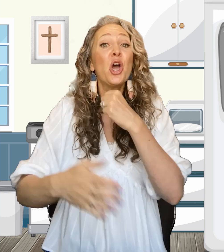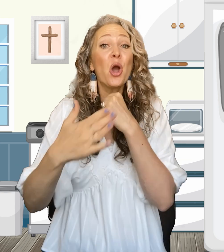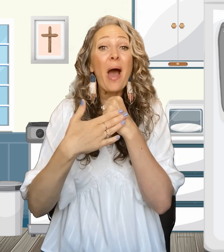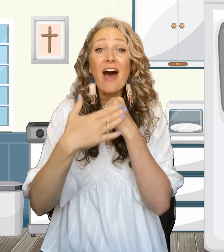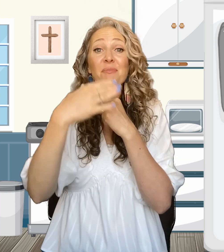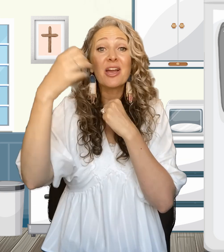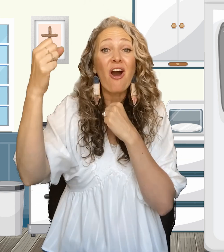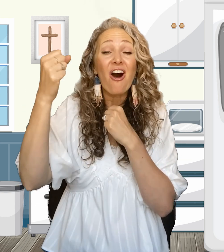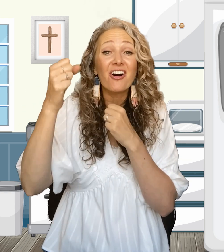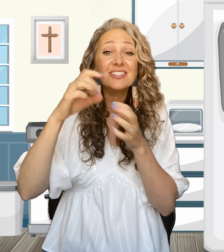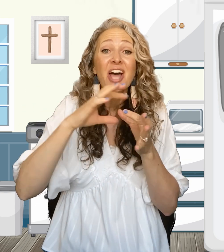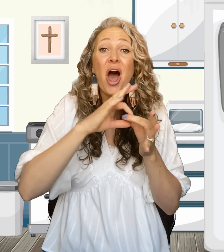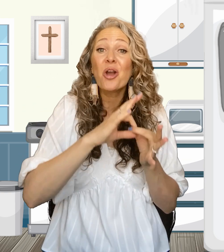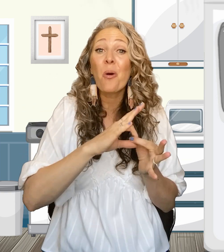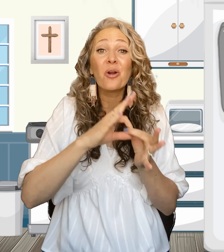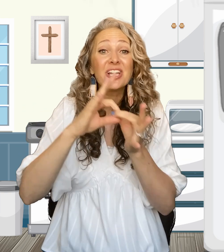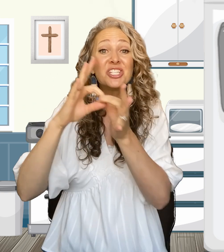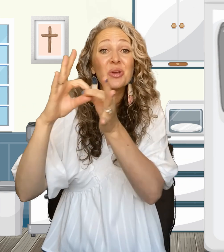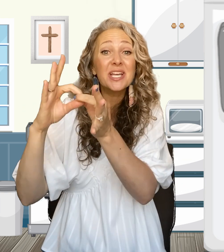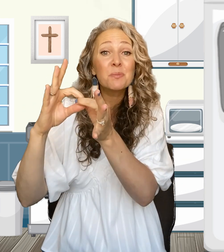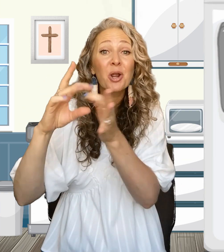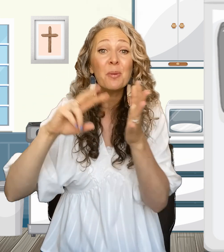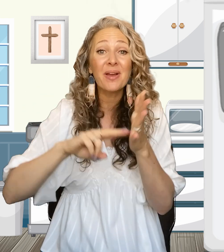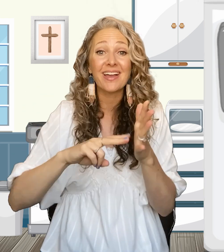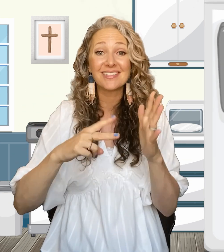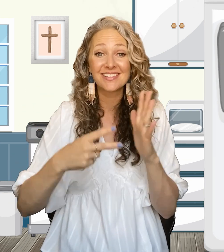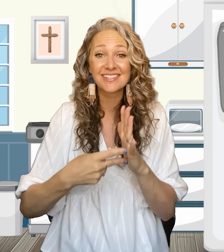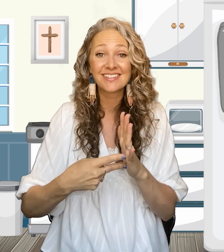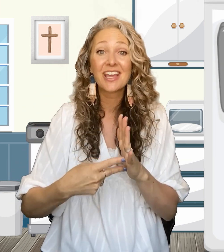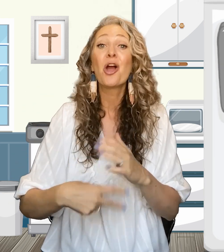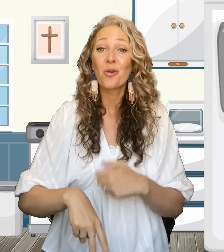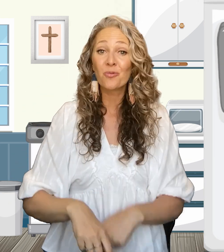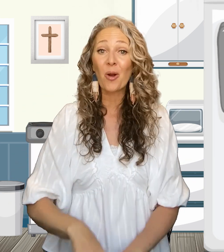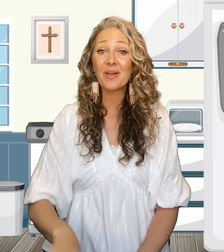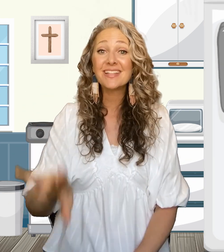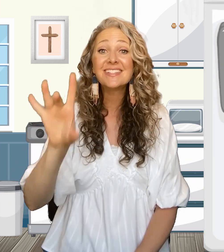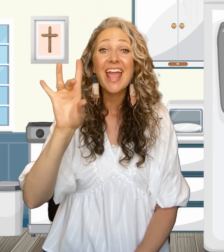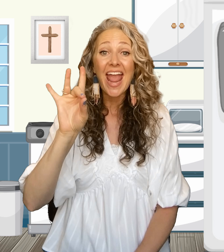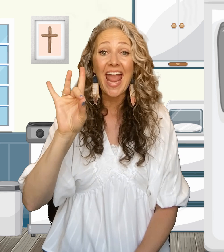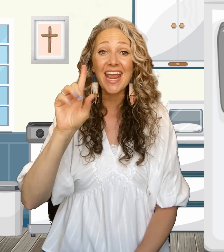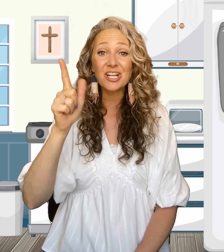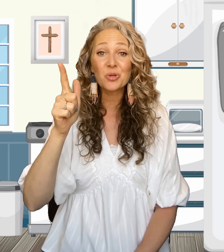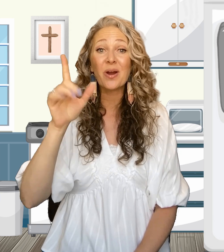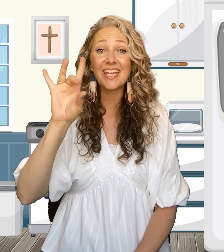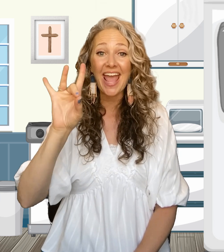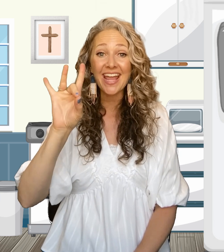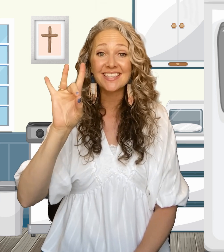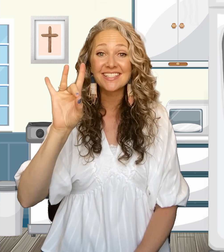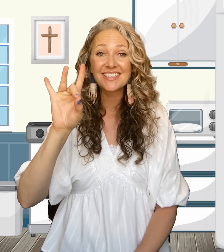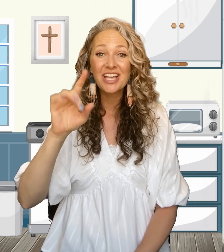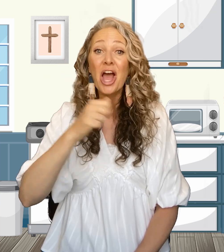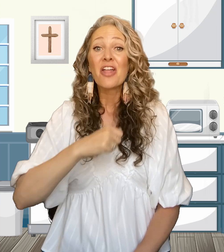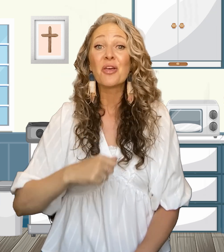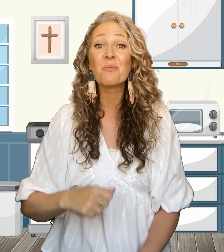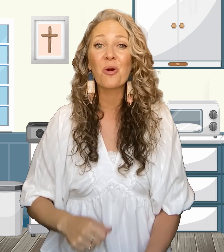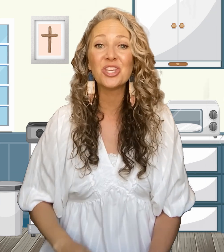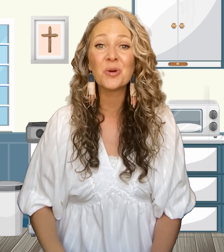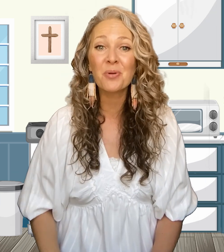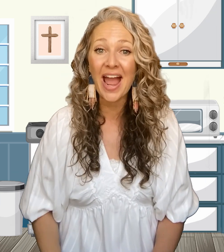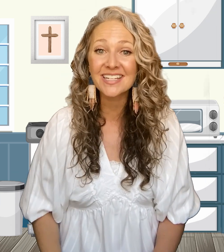have been called according to his purpose. Romans 8:28. The more you practice,